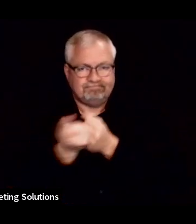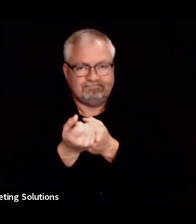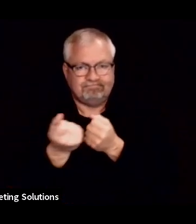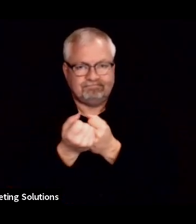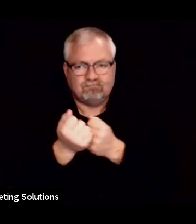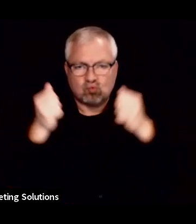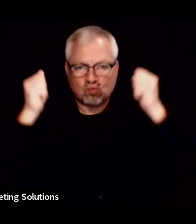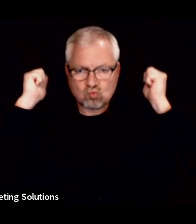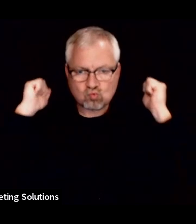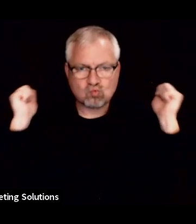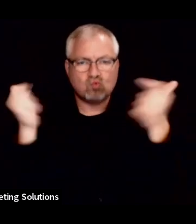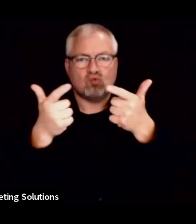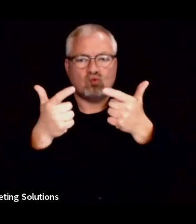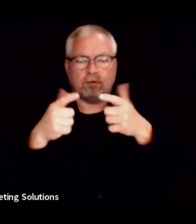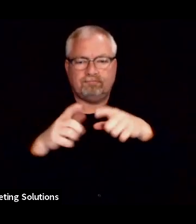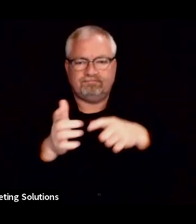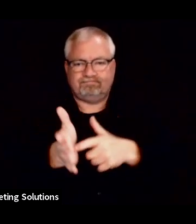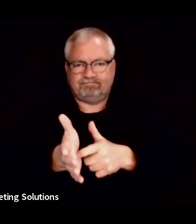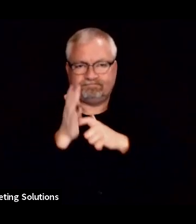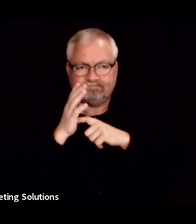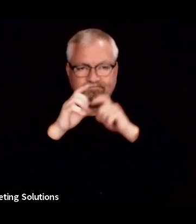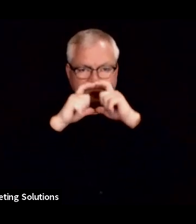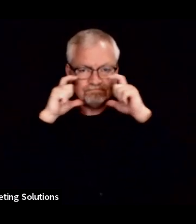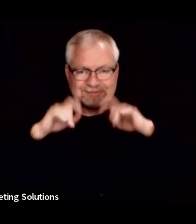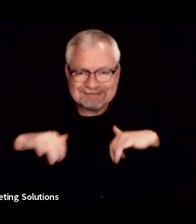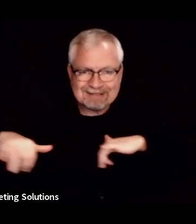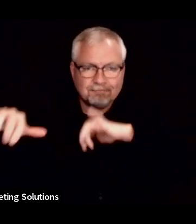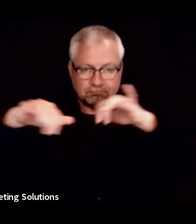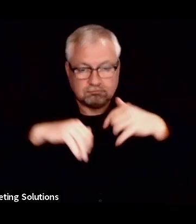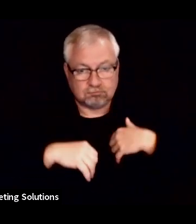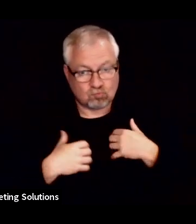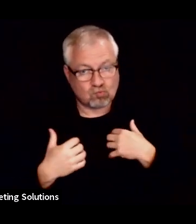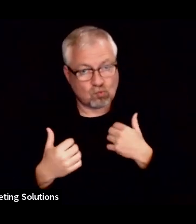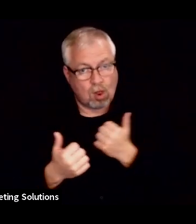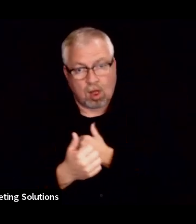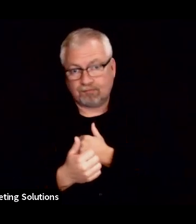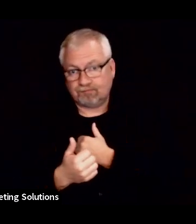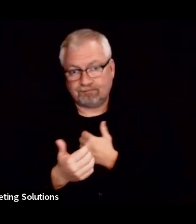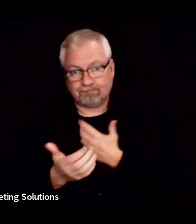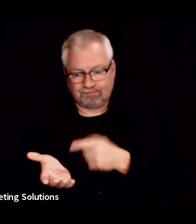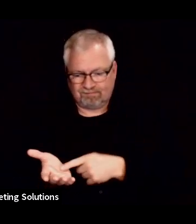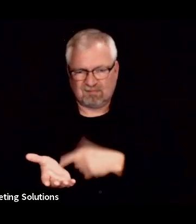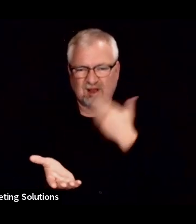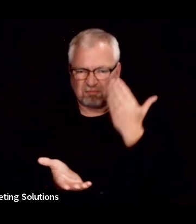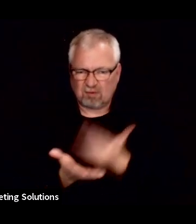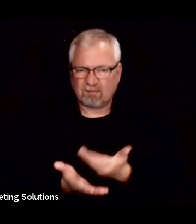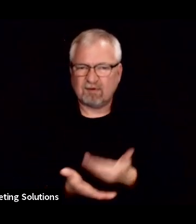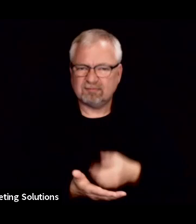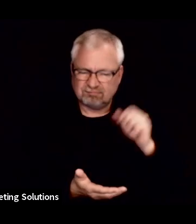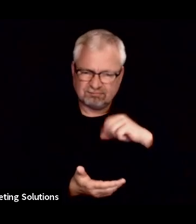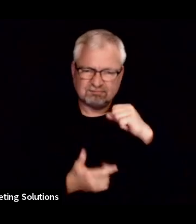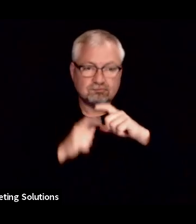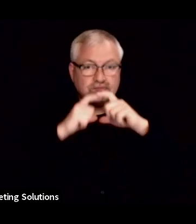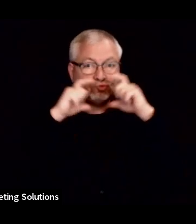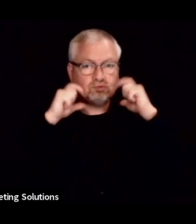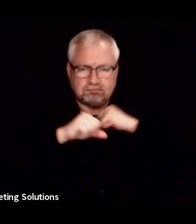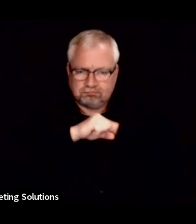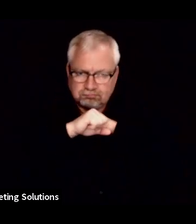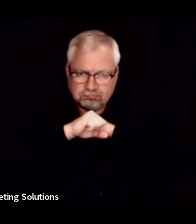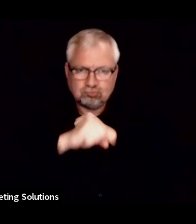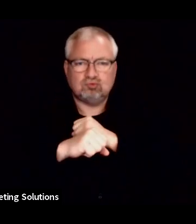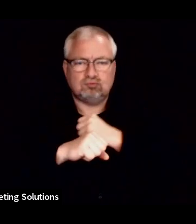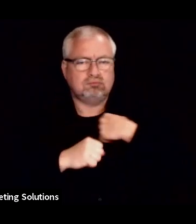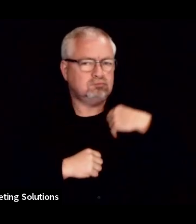of all the time, that is a protective measure. I understand the personal choice argument, that the data